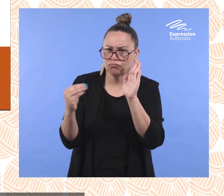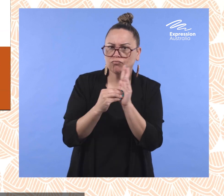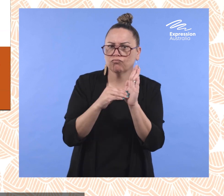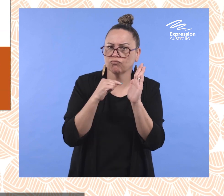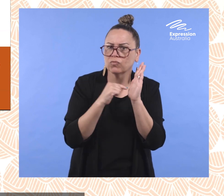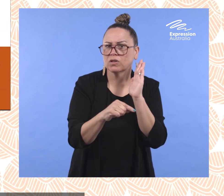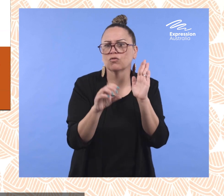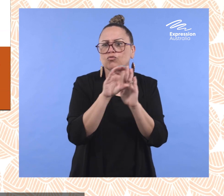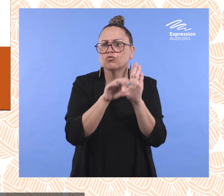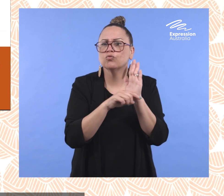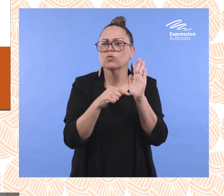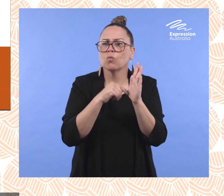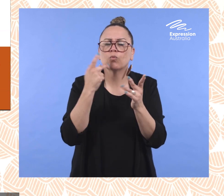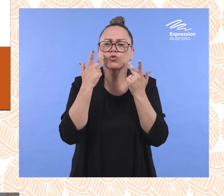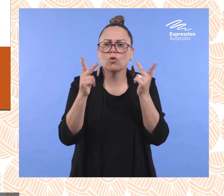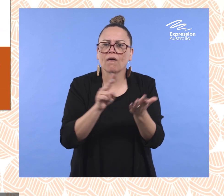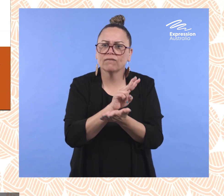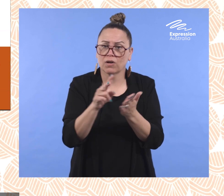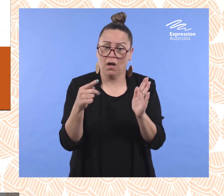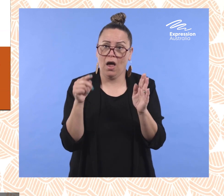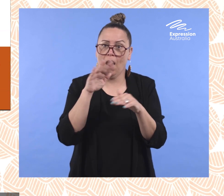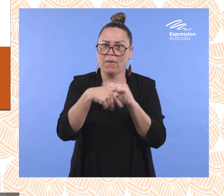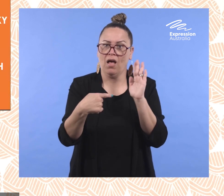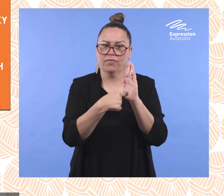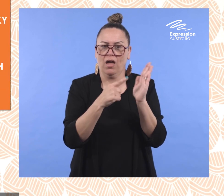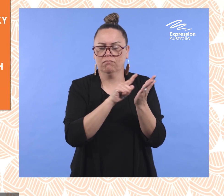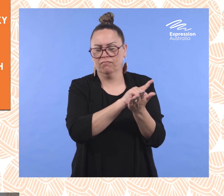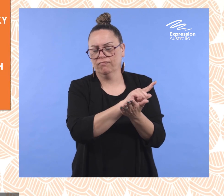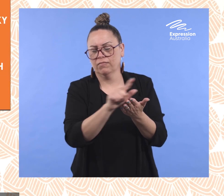and we'll show a video about that later. Okay.